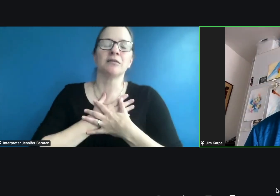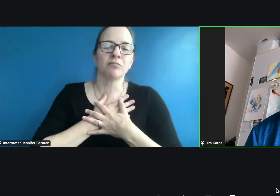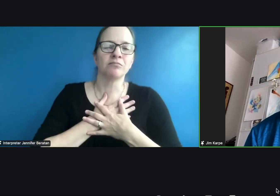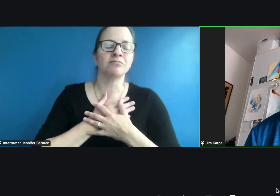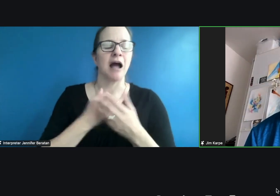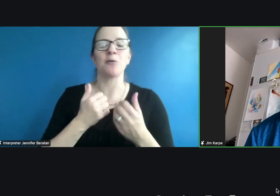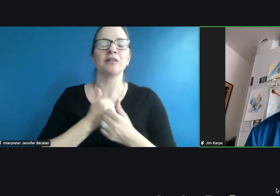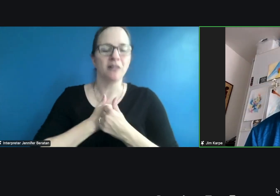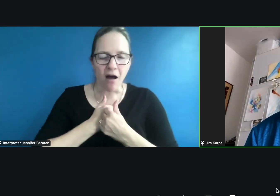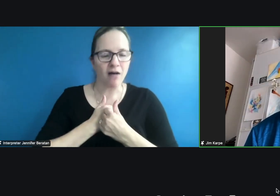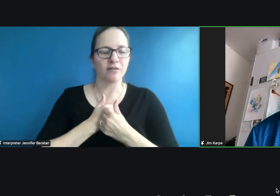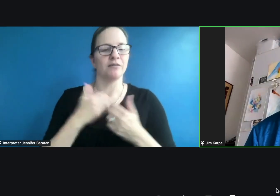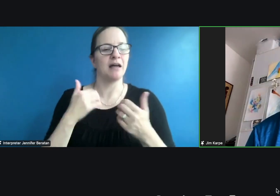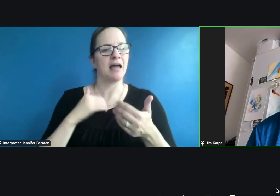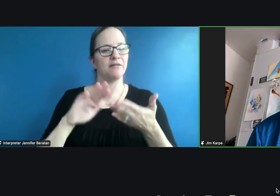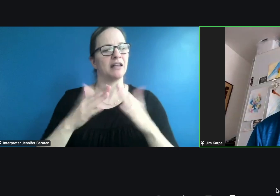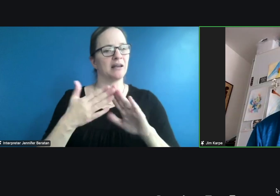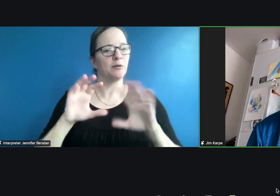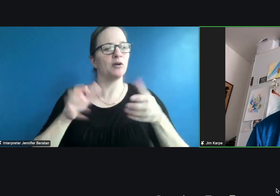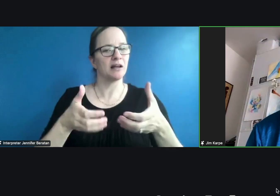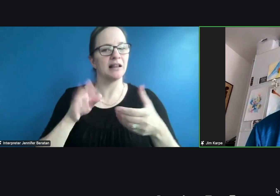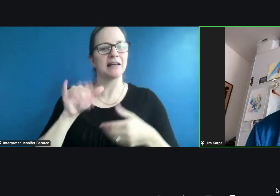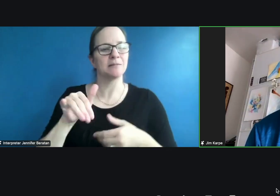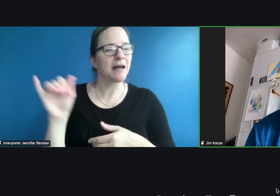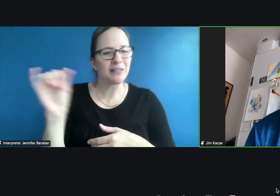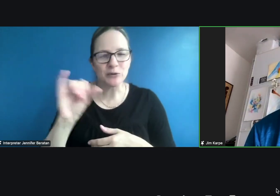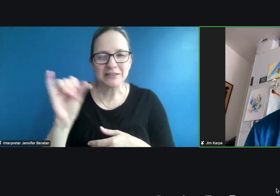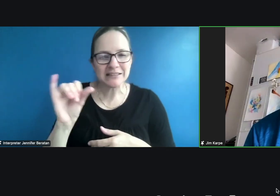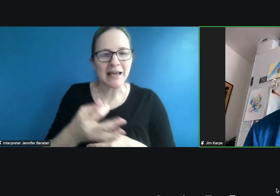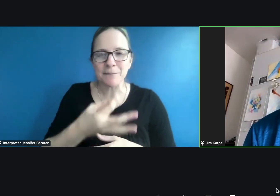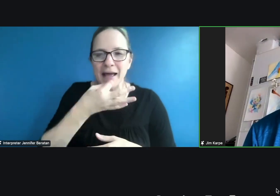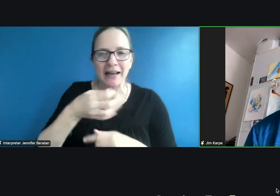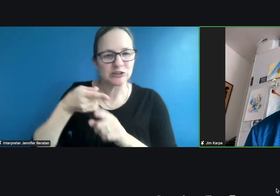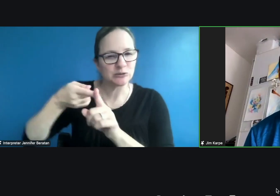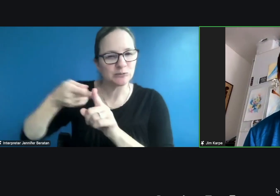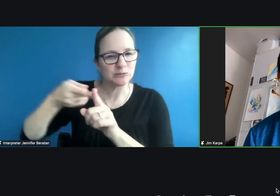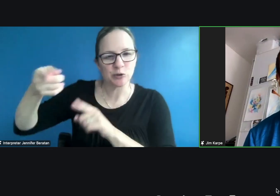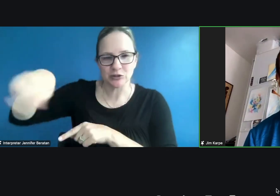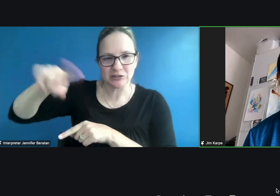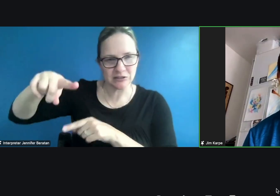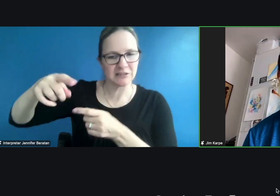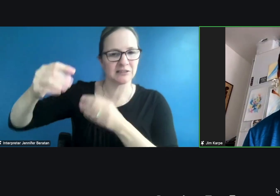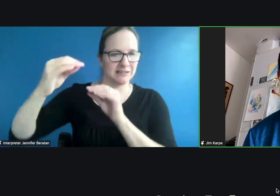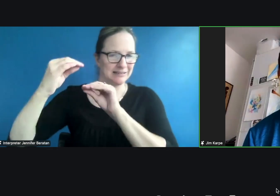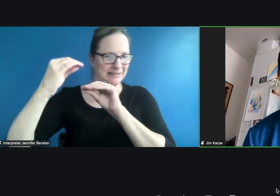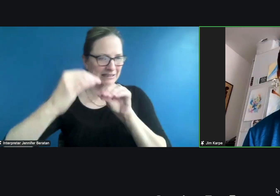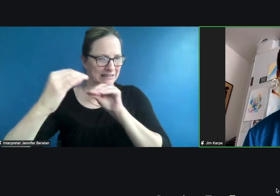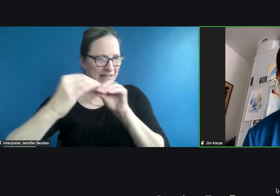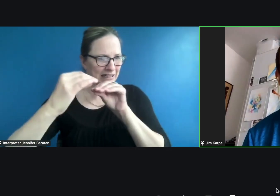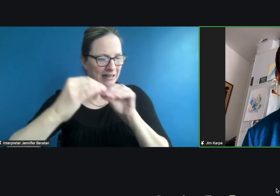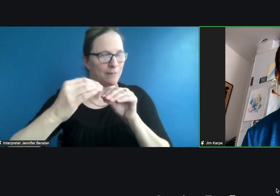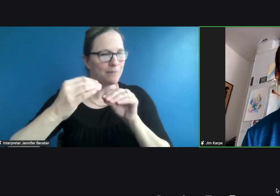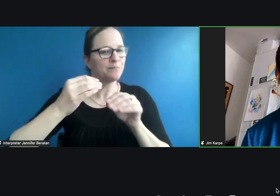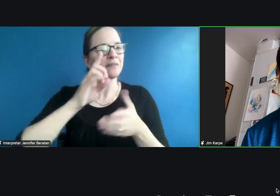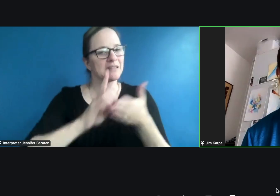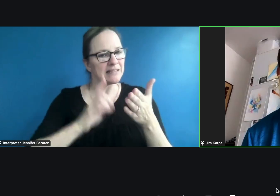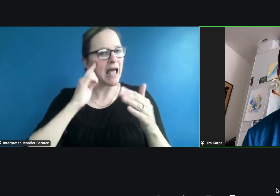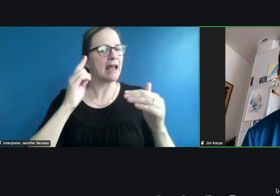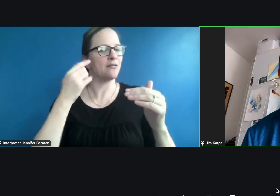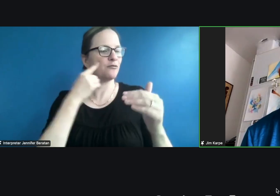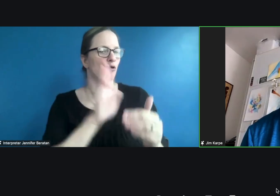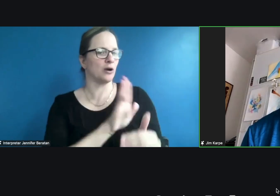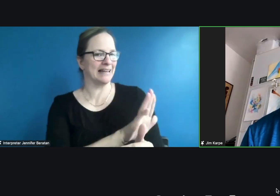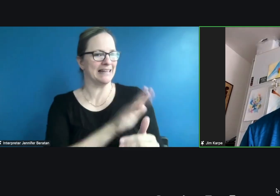to have a community class by those same experts that is designed for his